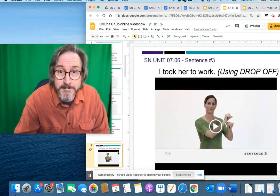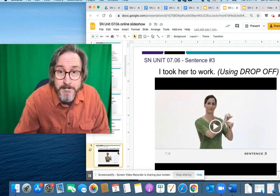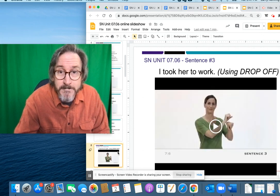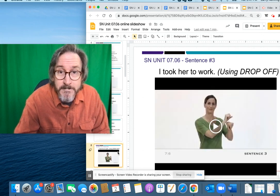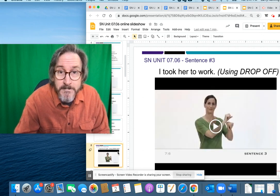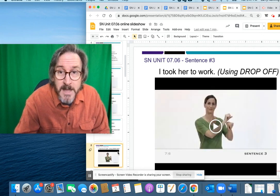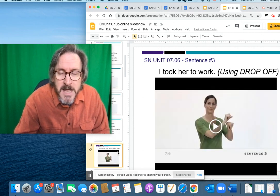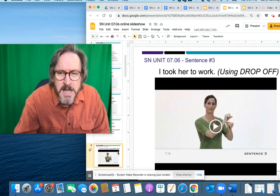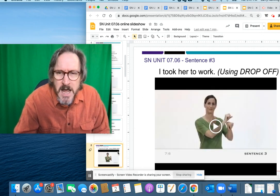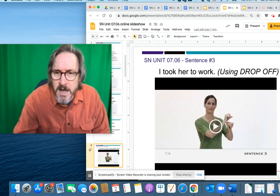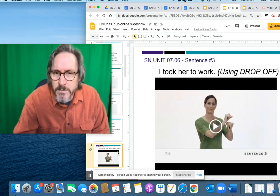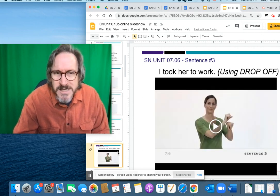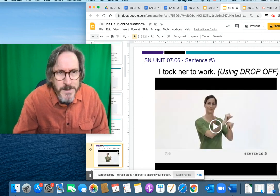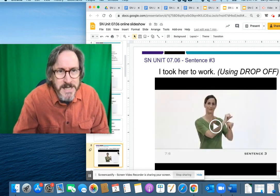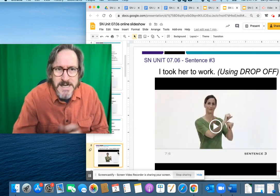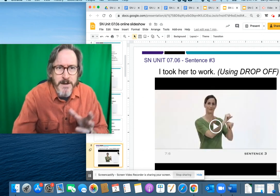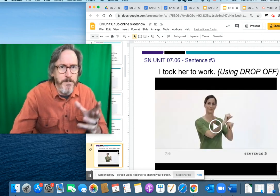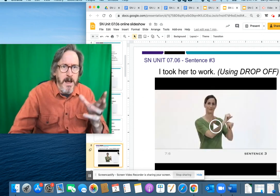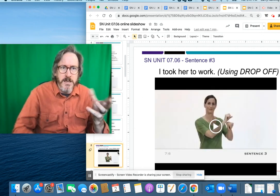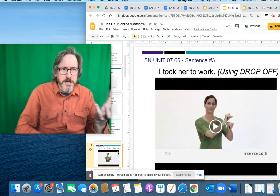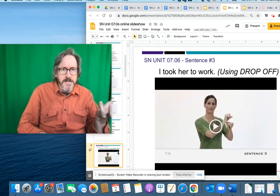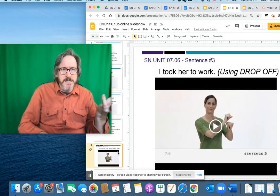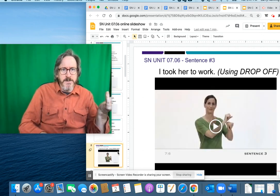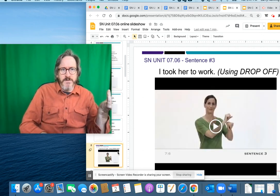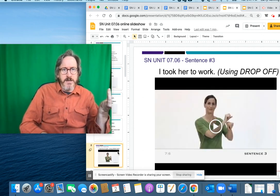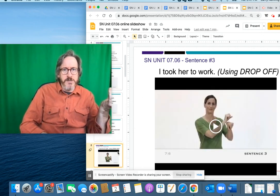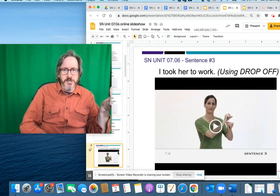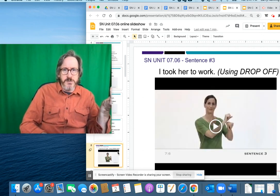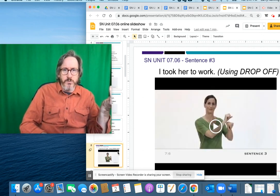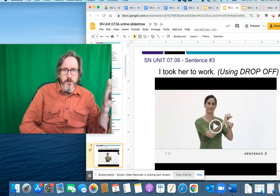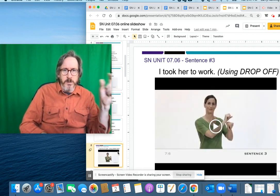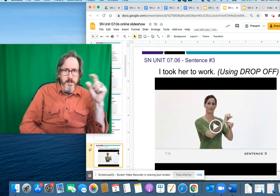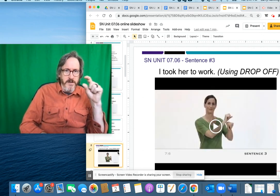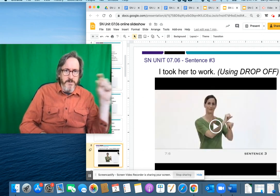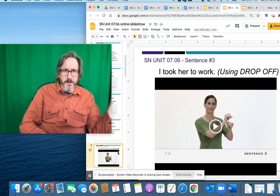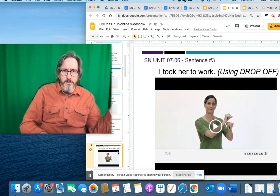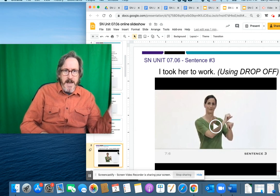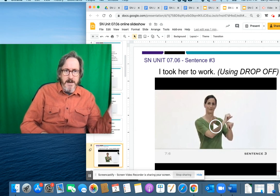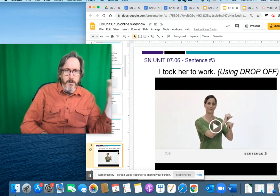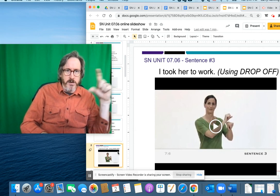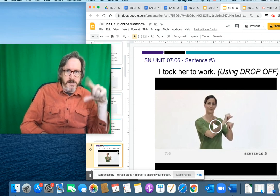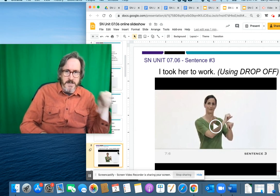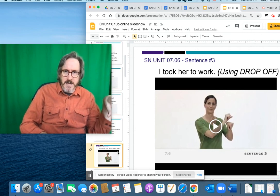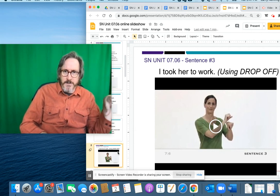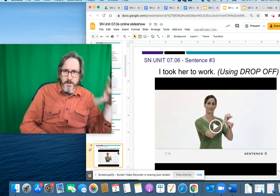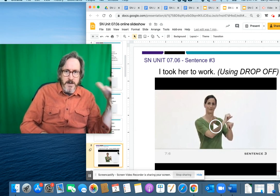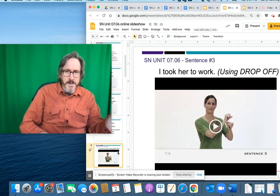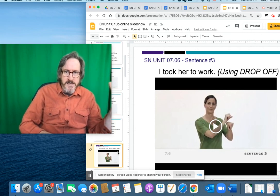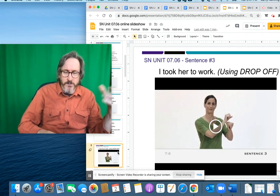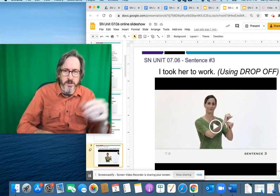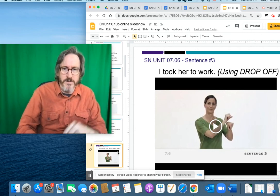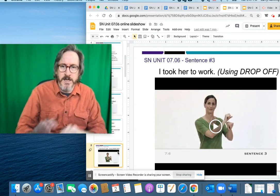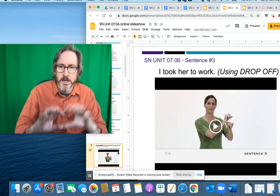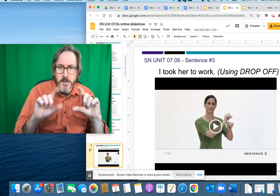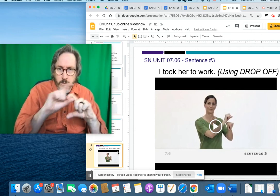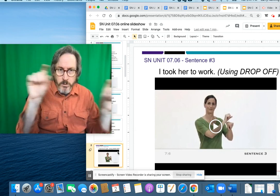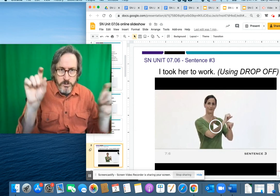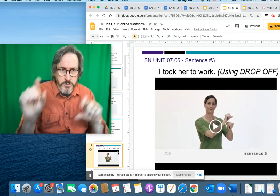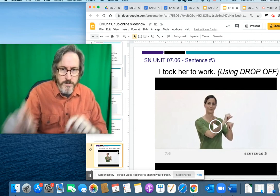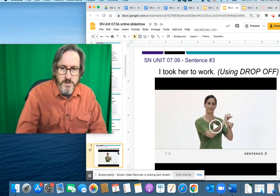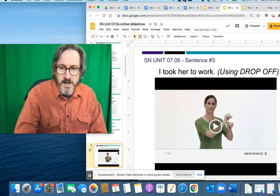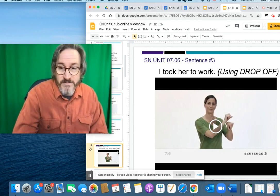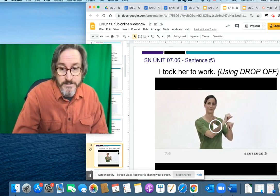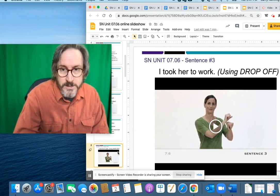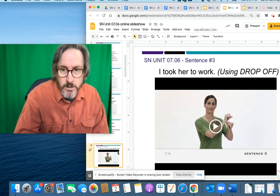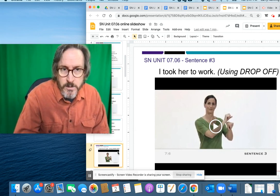person. Some of these, I apologize, some of the videos just will give me black bars at the top and the bottom, and some will